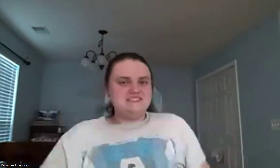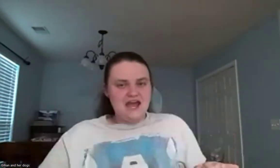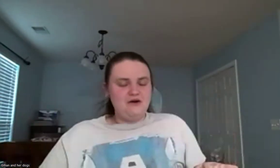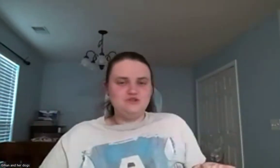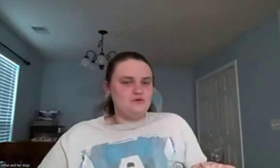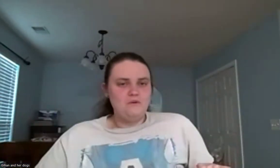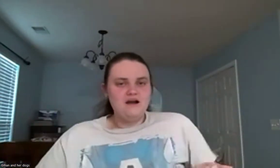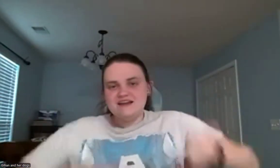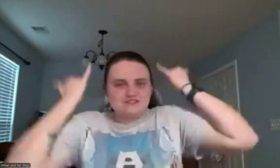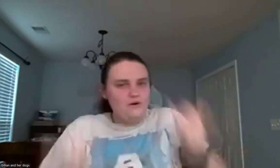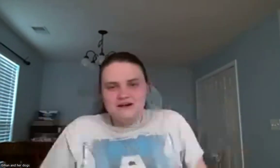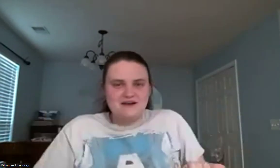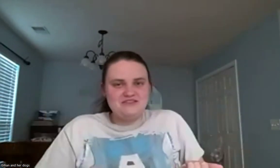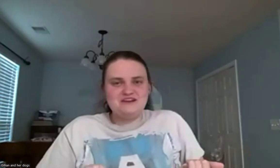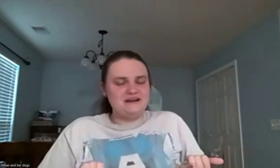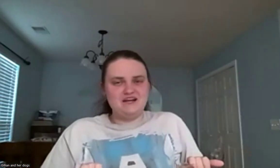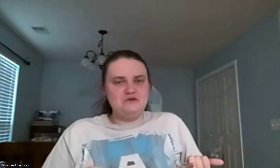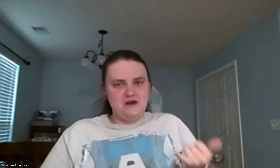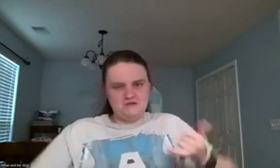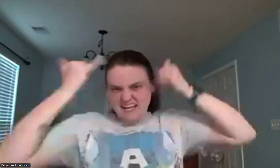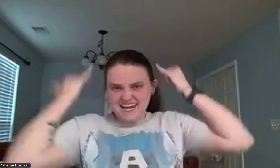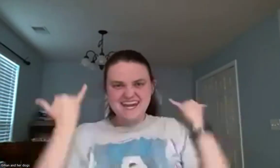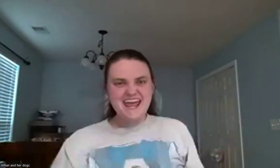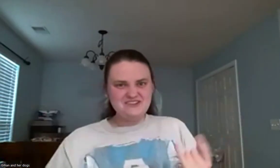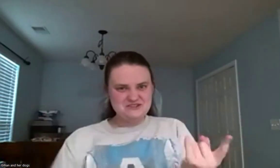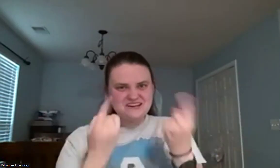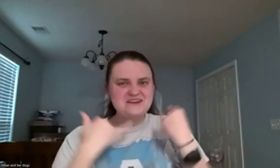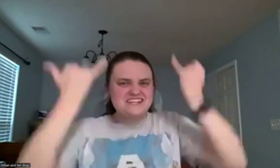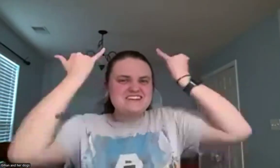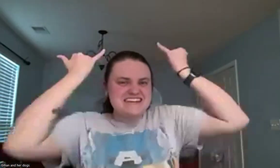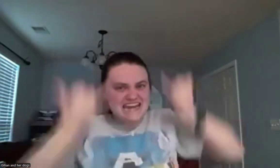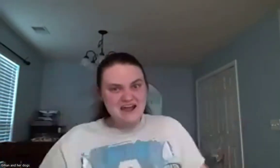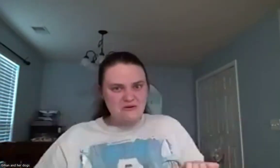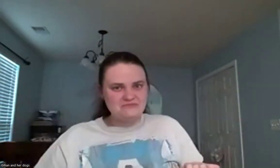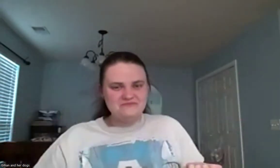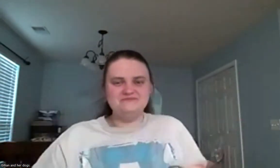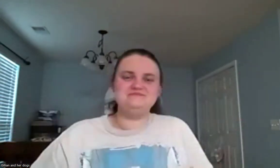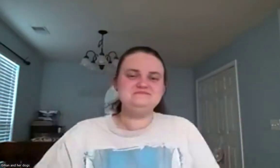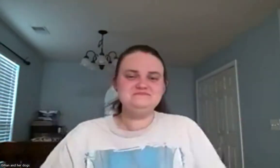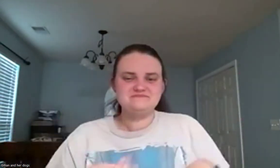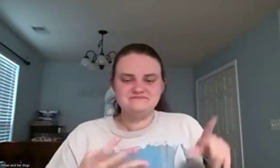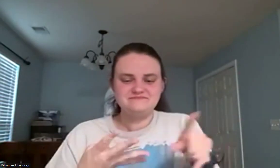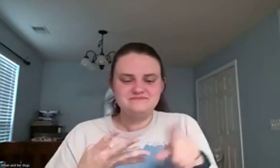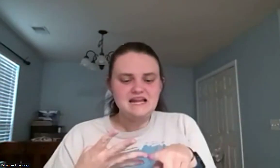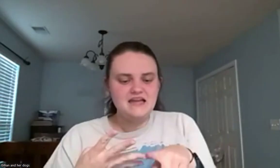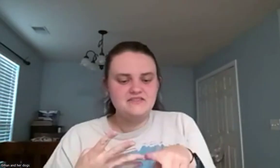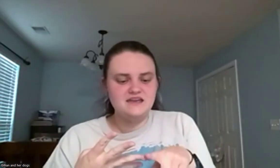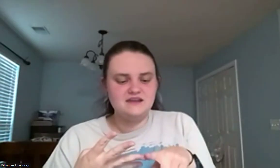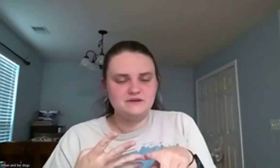now. Don't know why. That's always how I think of when I go now. I'm like, now you come here now. And then we